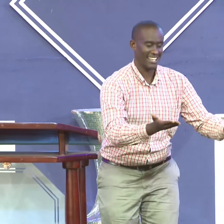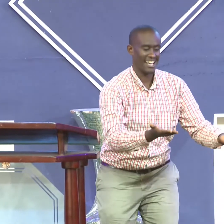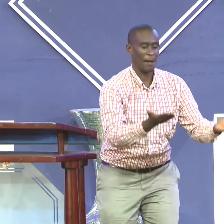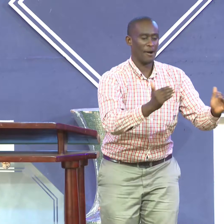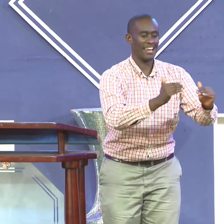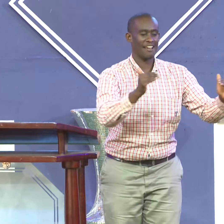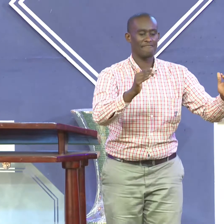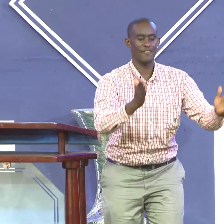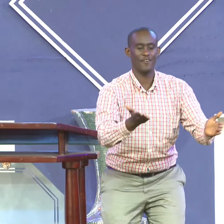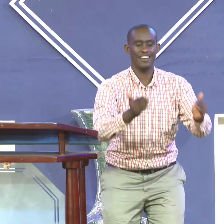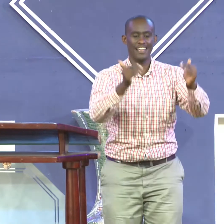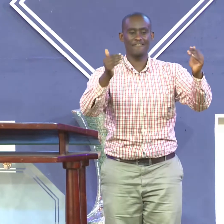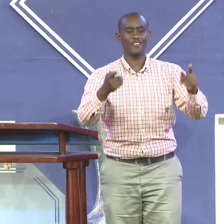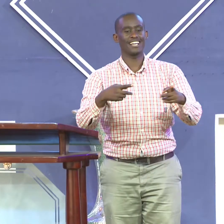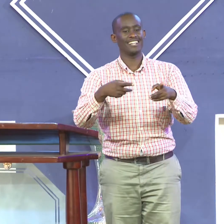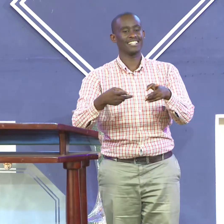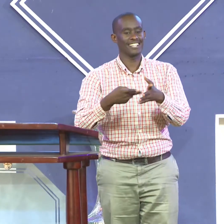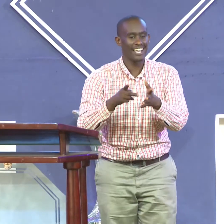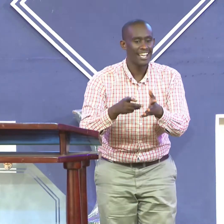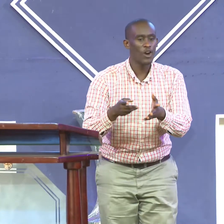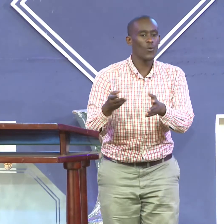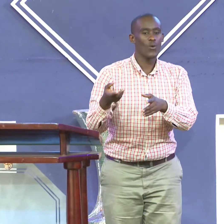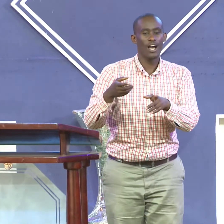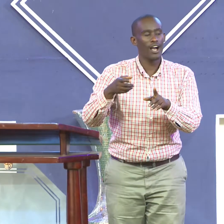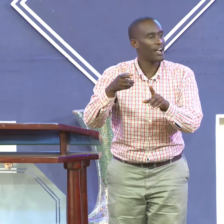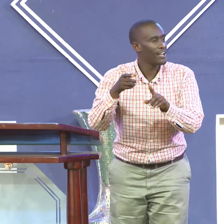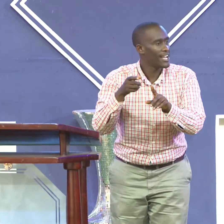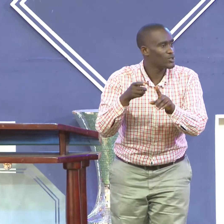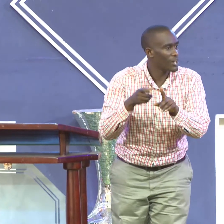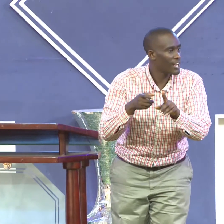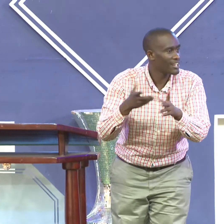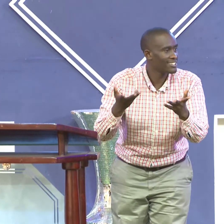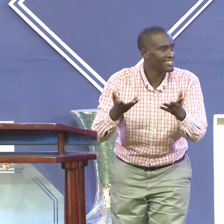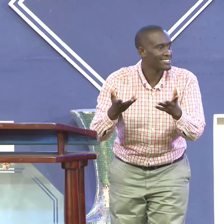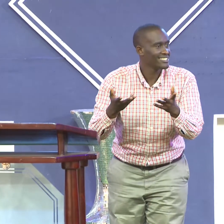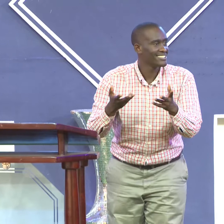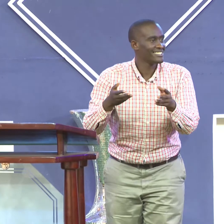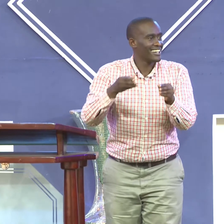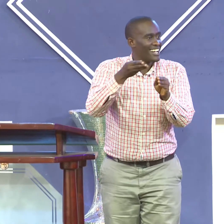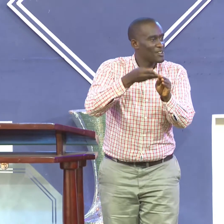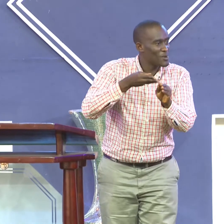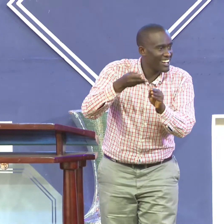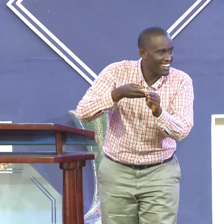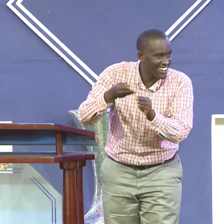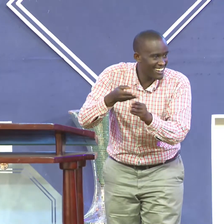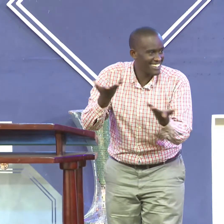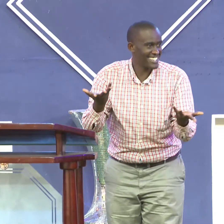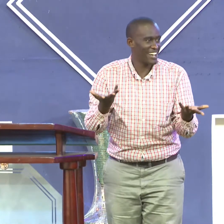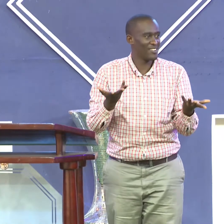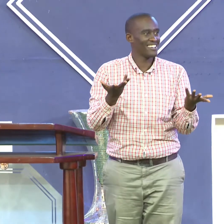the standard slowly. And then you start adding some, and in mukene you add